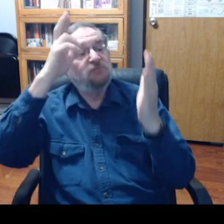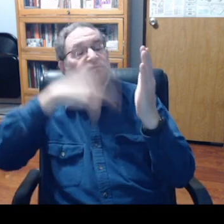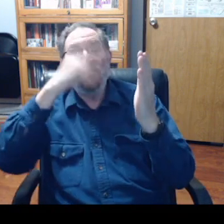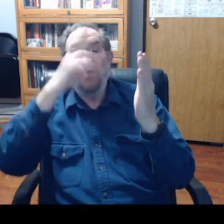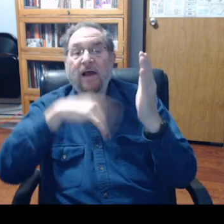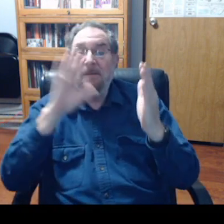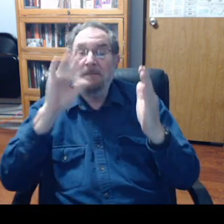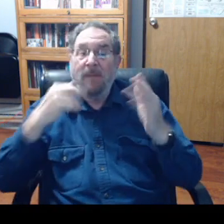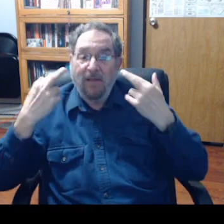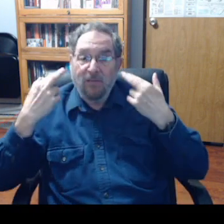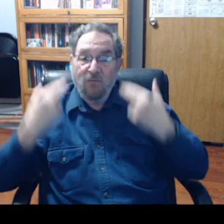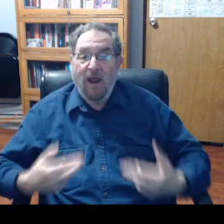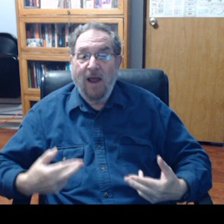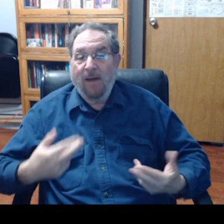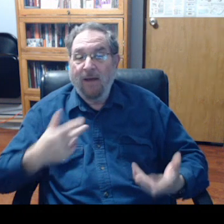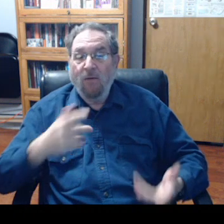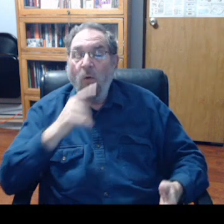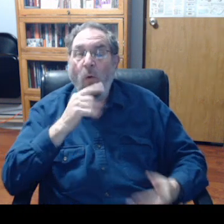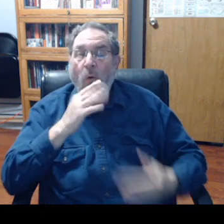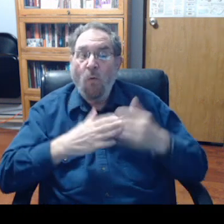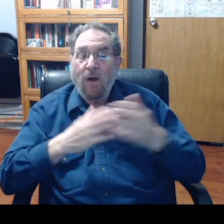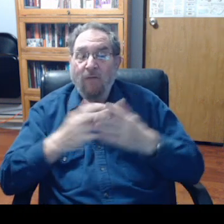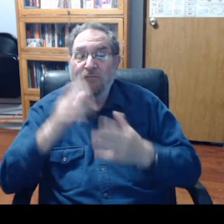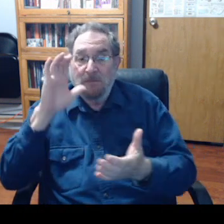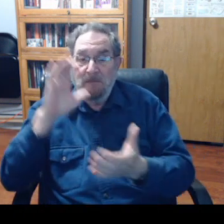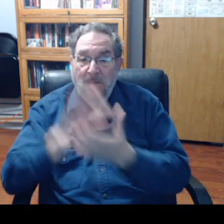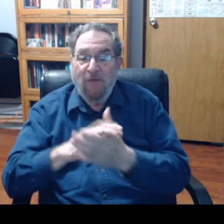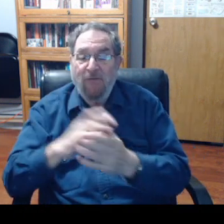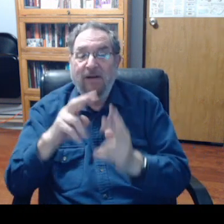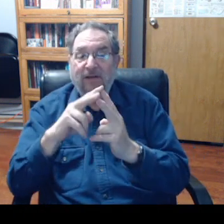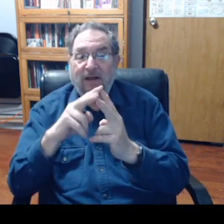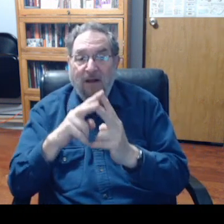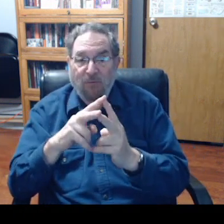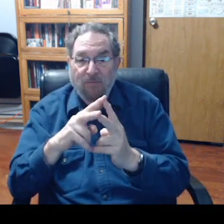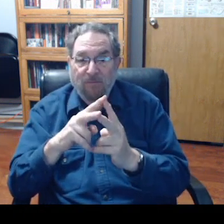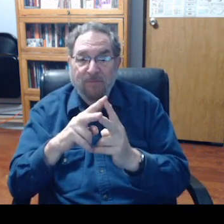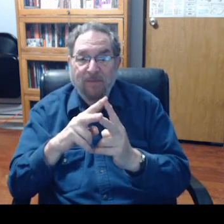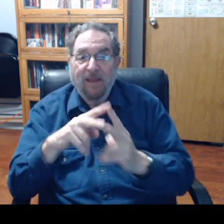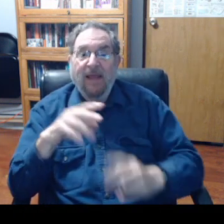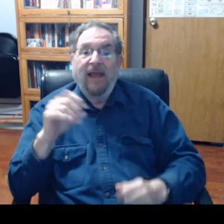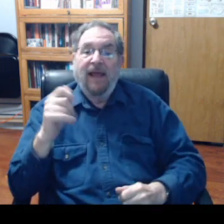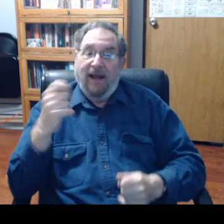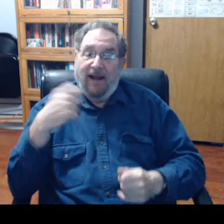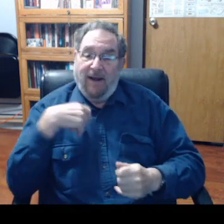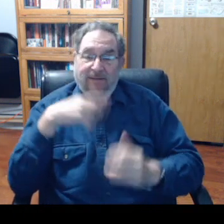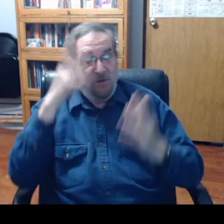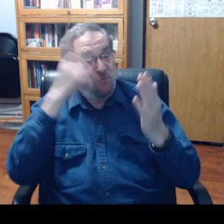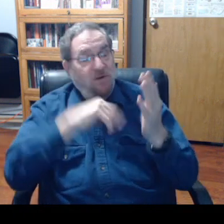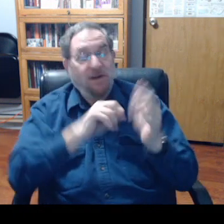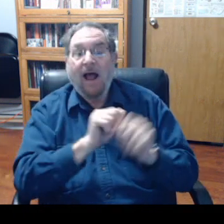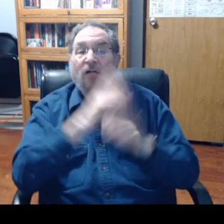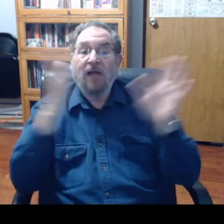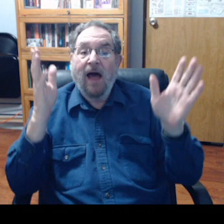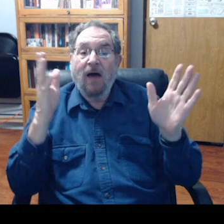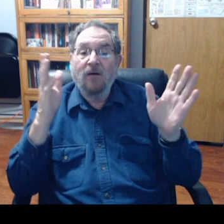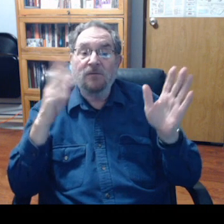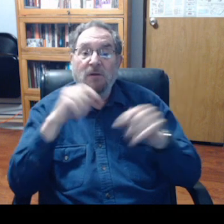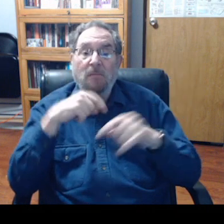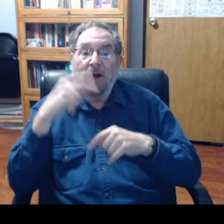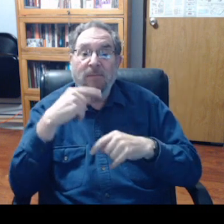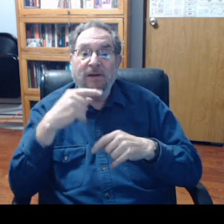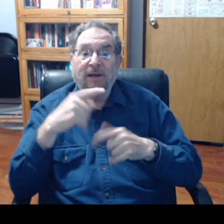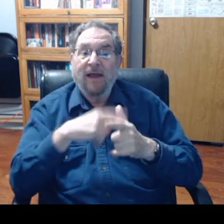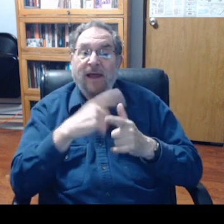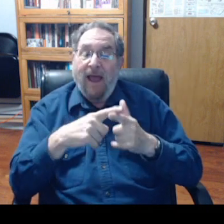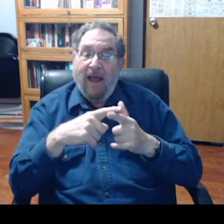is read by the rabbi or whoever marrying the couple. They read out loud to